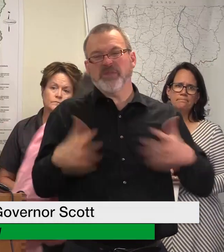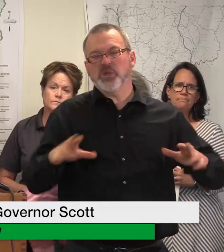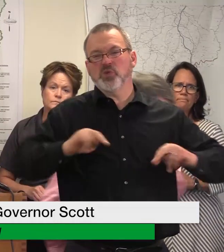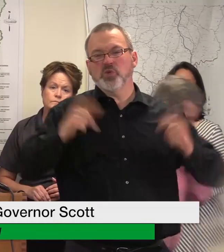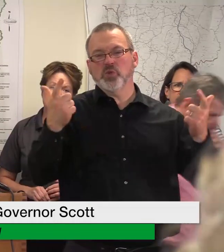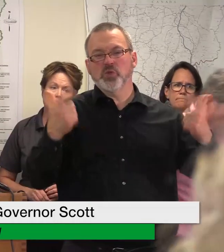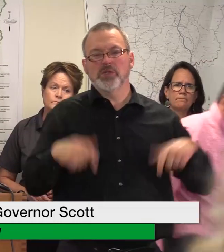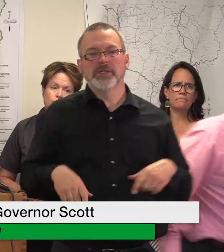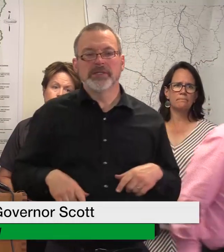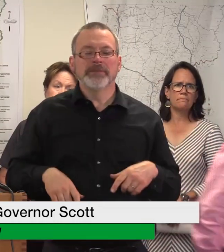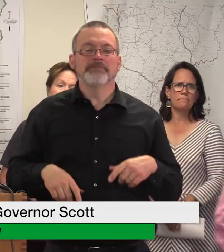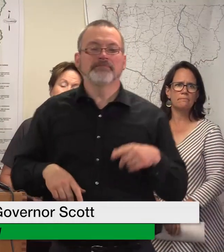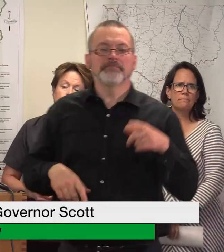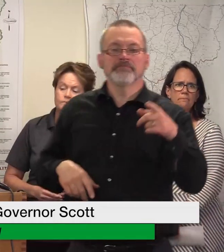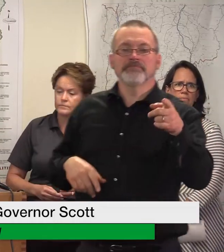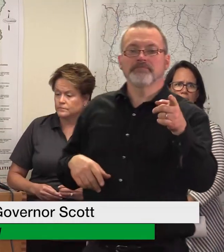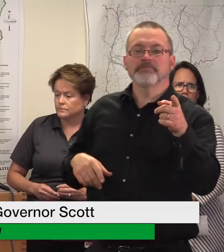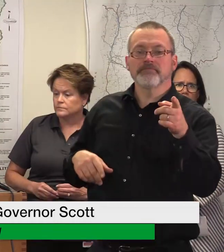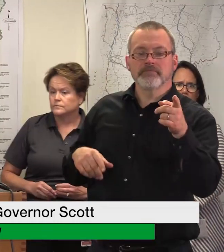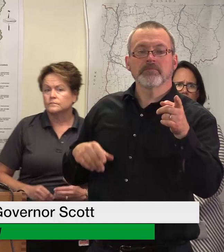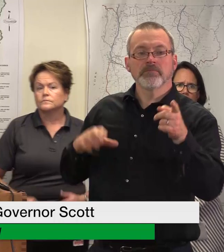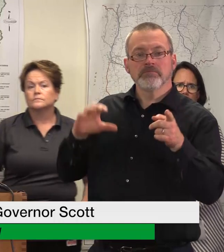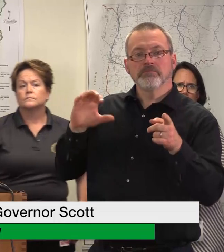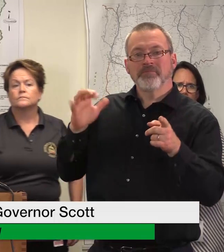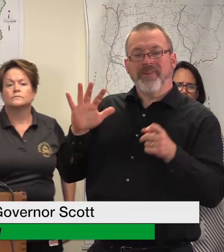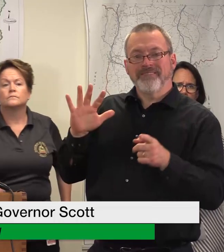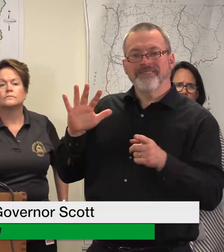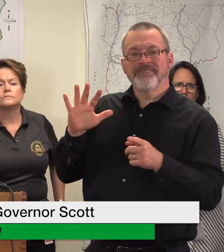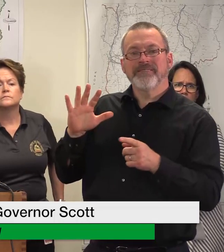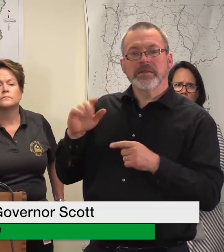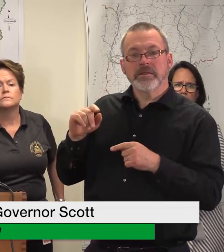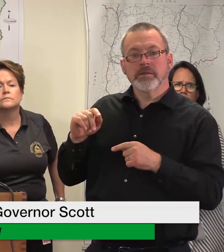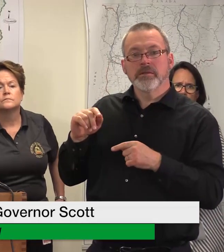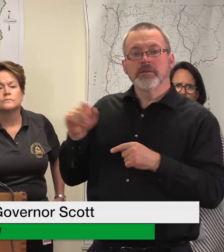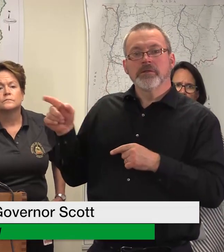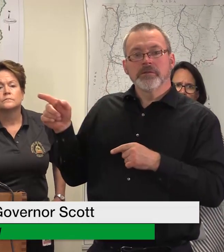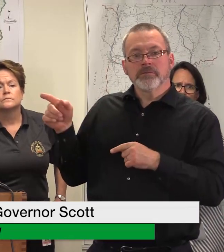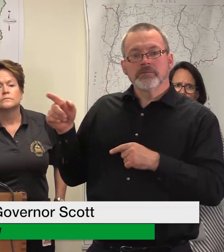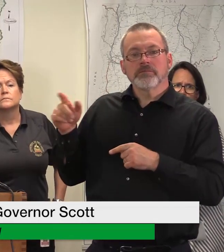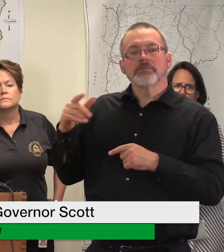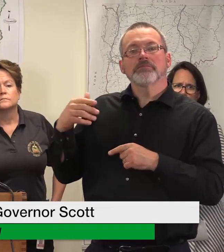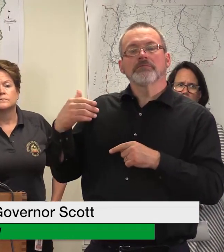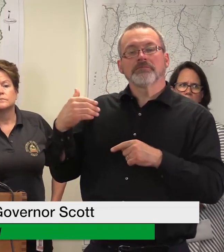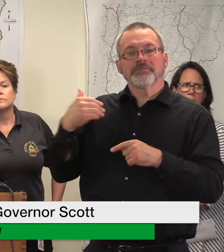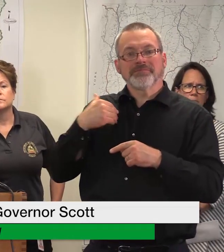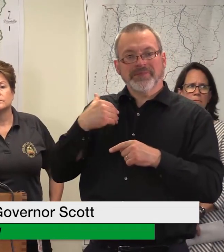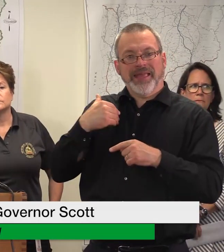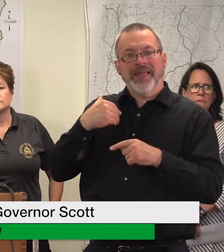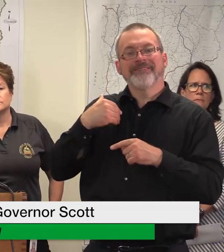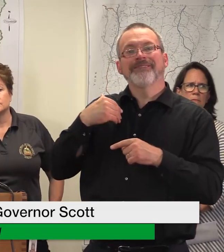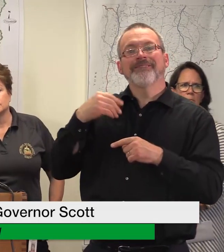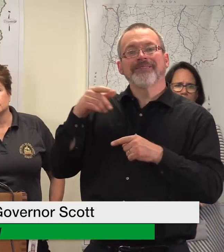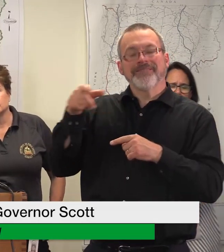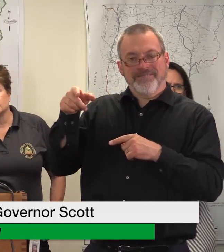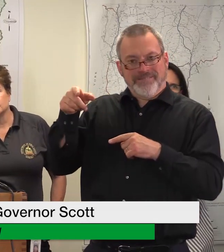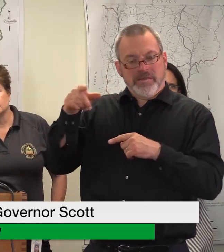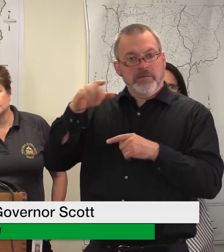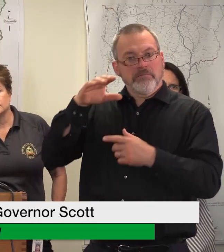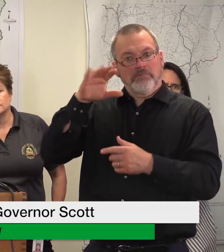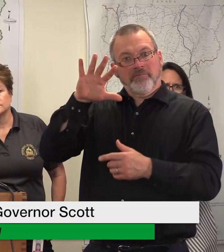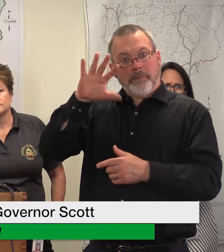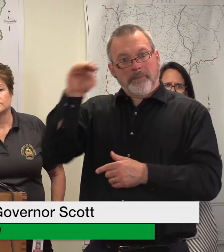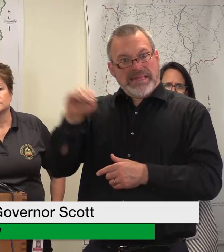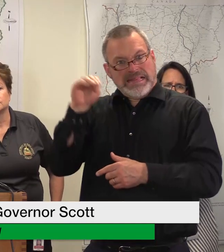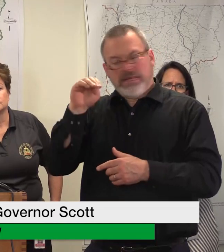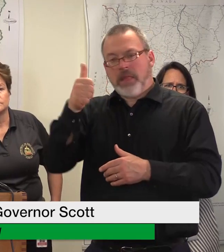Governor, when we look at rebuilding, yesterday the E-Board approved up to $10 million in funding with Efficiency Vermont grants. Can you give a bit of your reaction